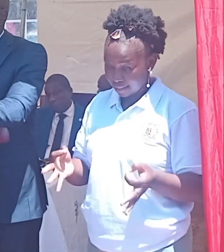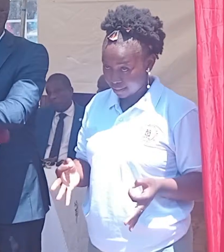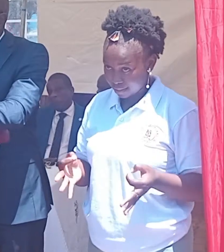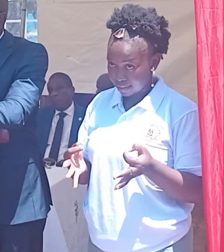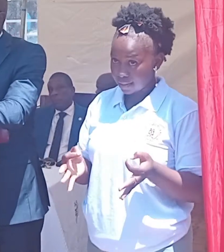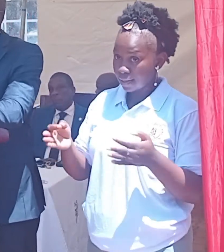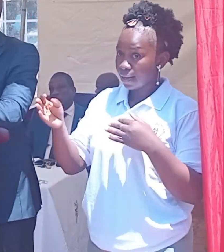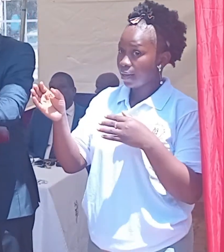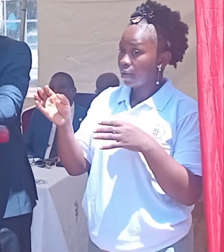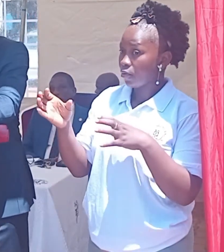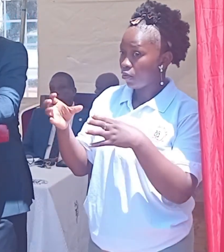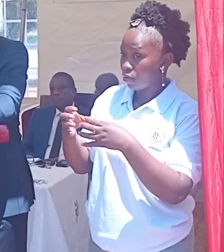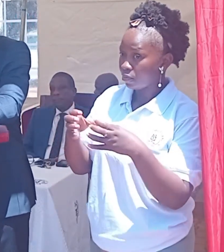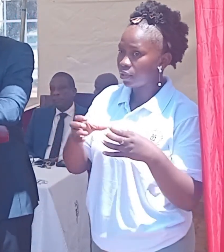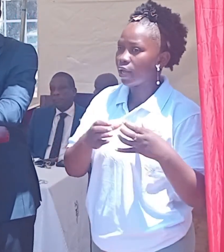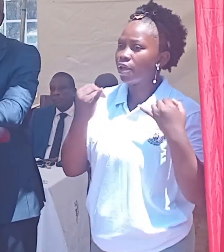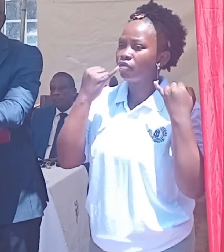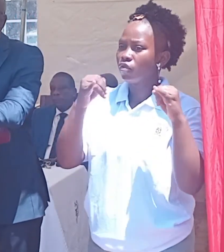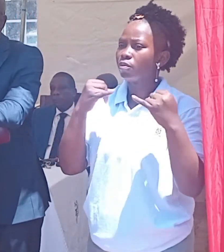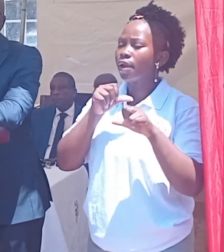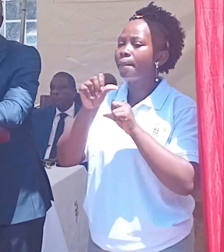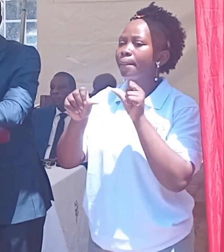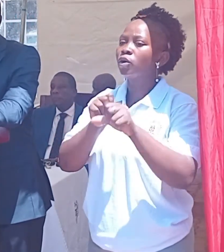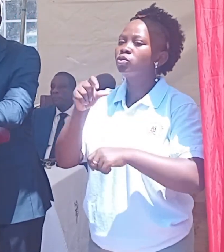the parties being informed of the outcome.